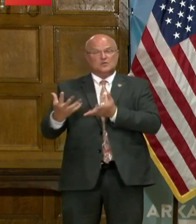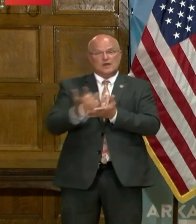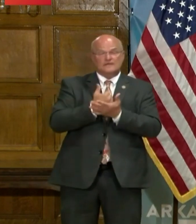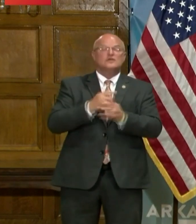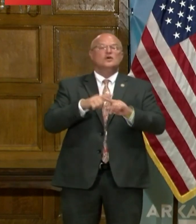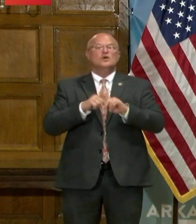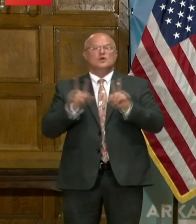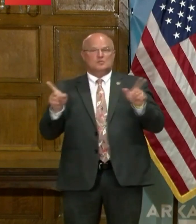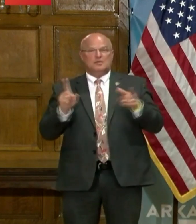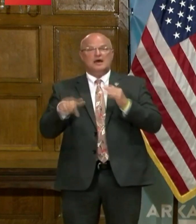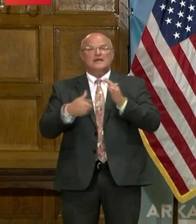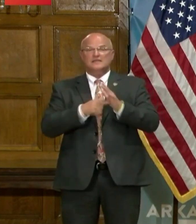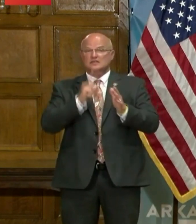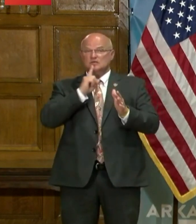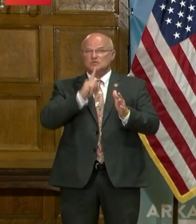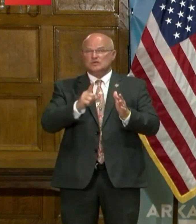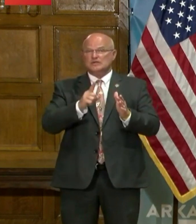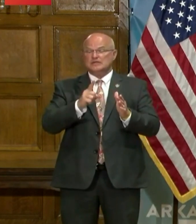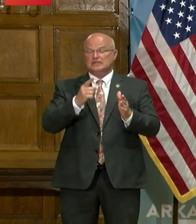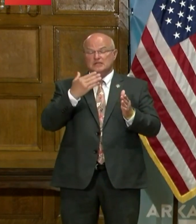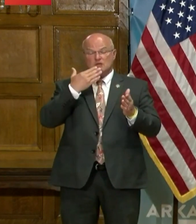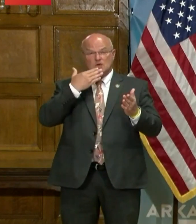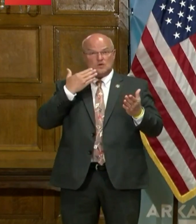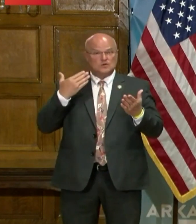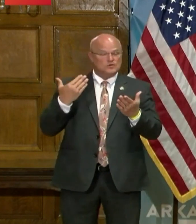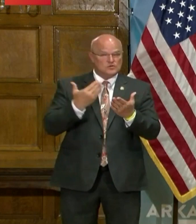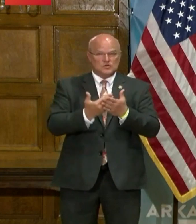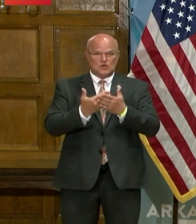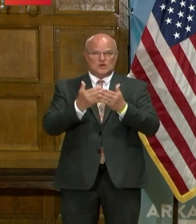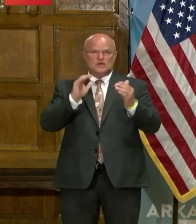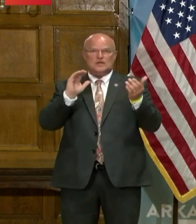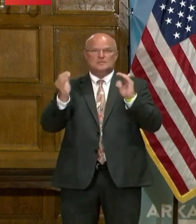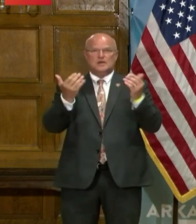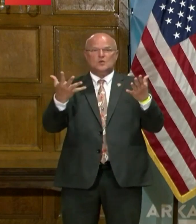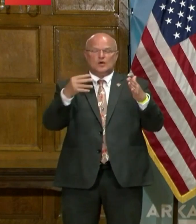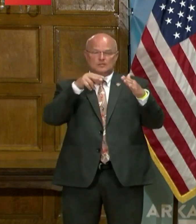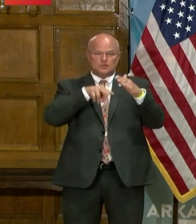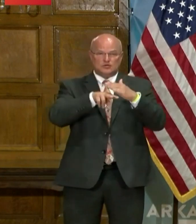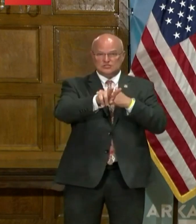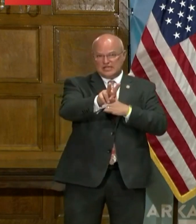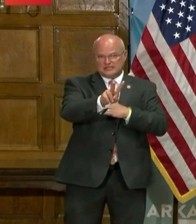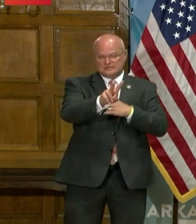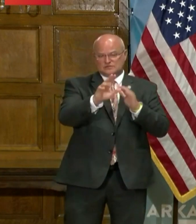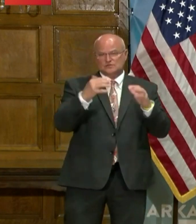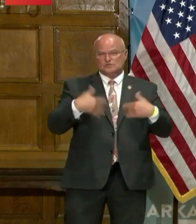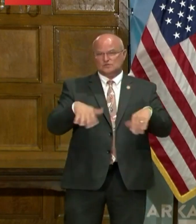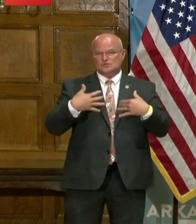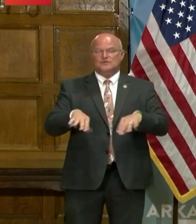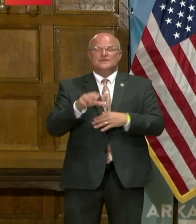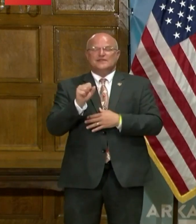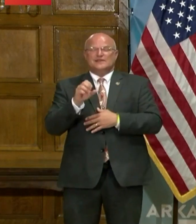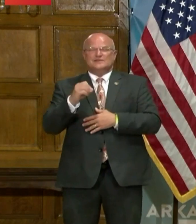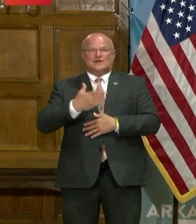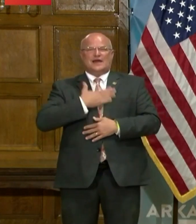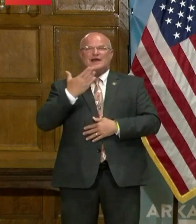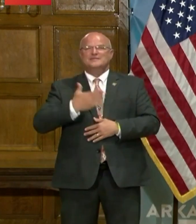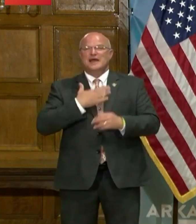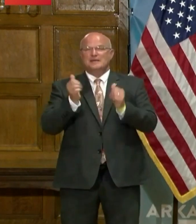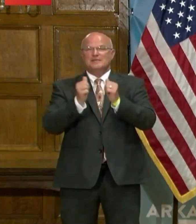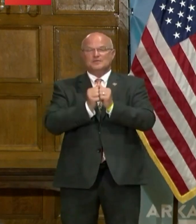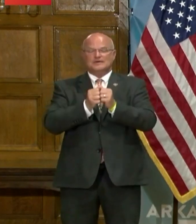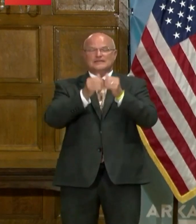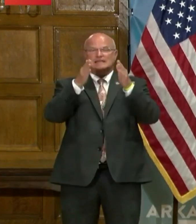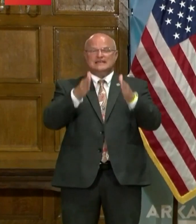But this is really extraordinarily good compared to what the projections were. And so I'm delighted with